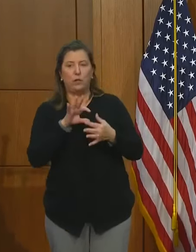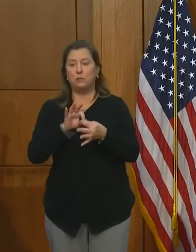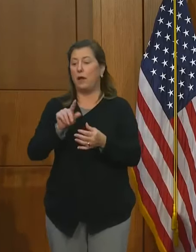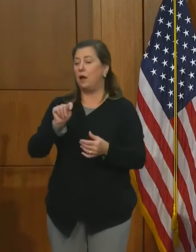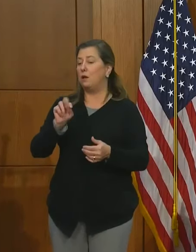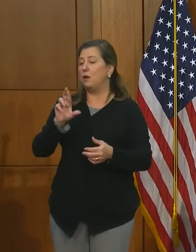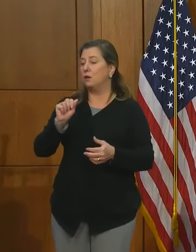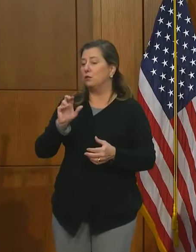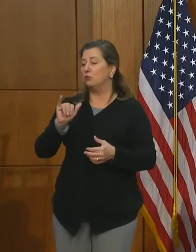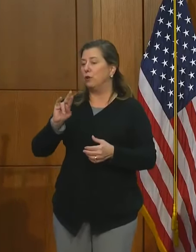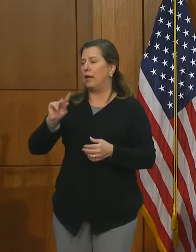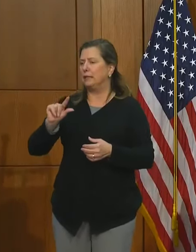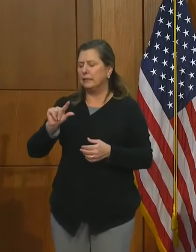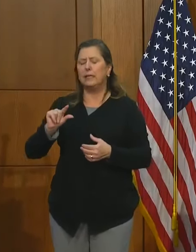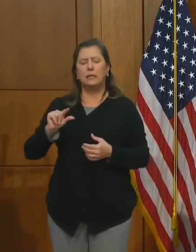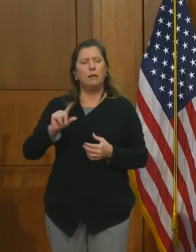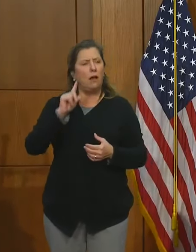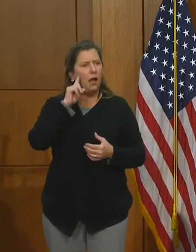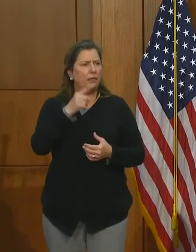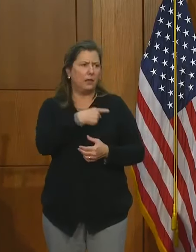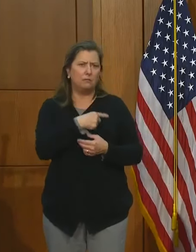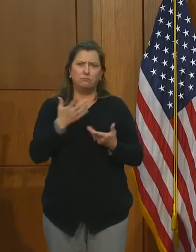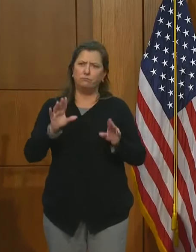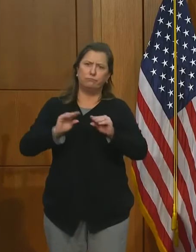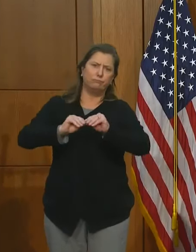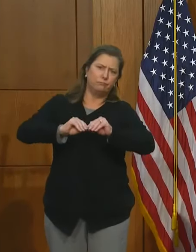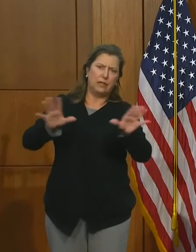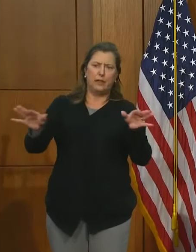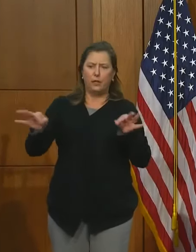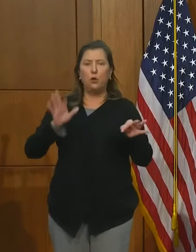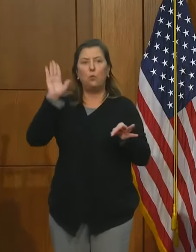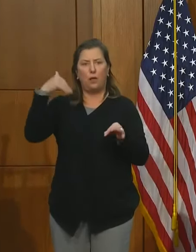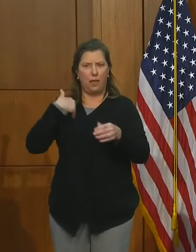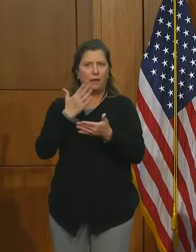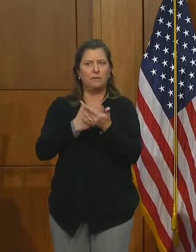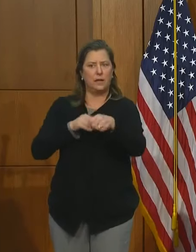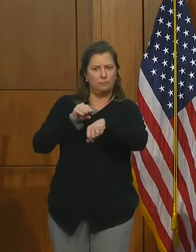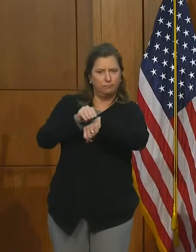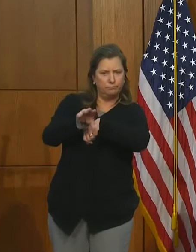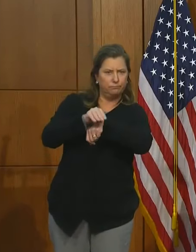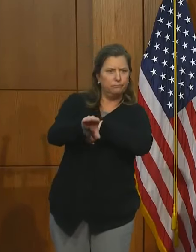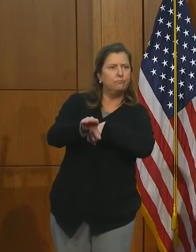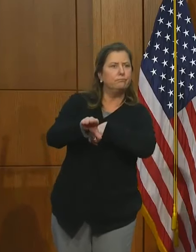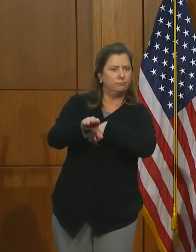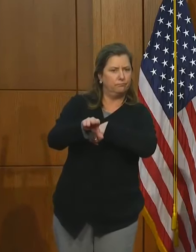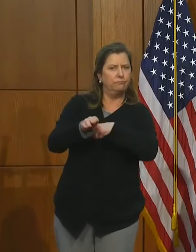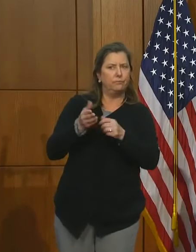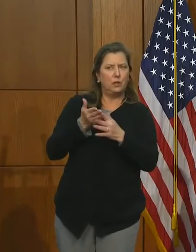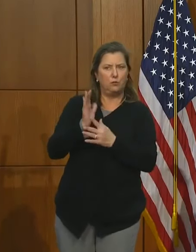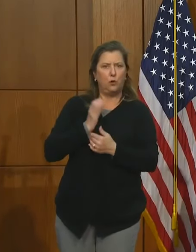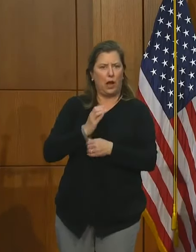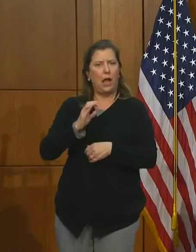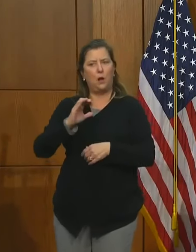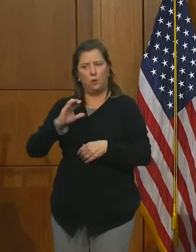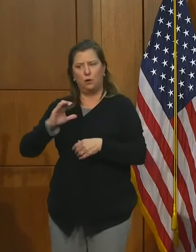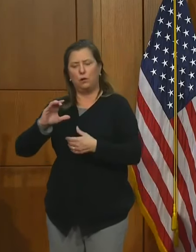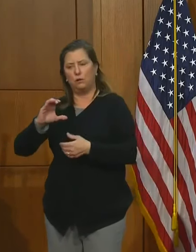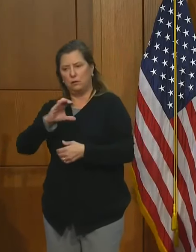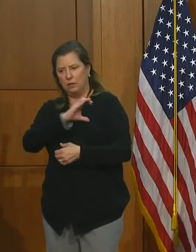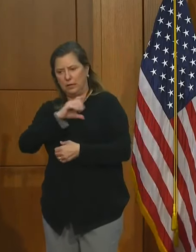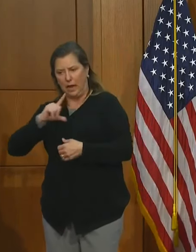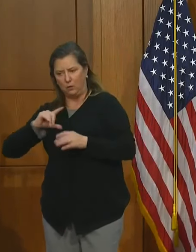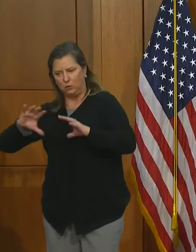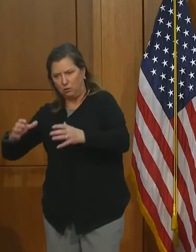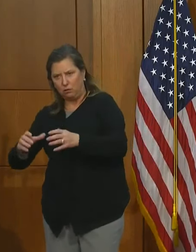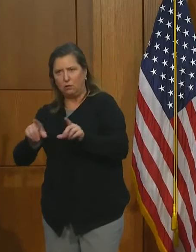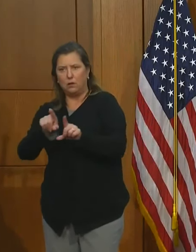tracing. I think the governor has made it pretty clear, and we'll have guidance coming out through our council, and most likely the vehicle